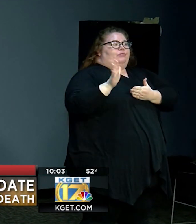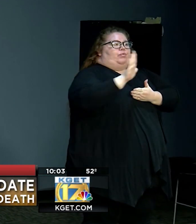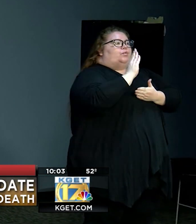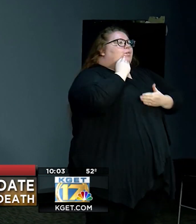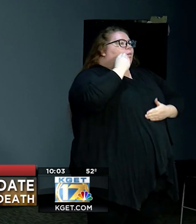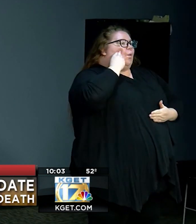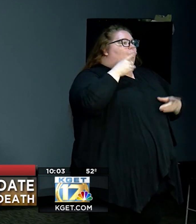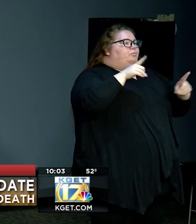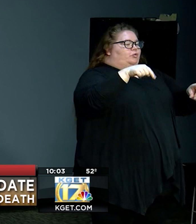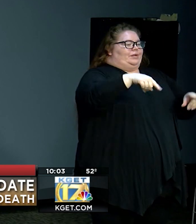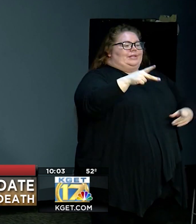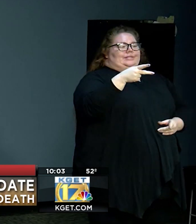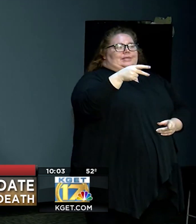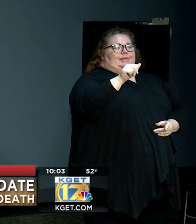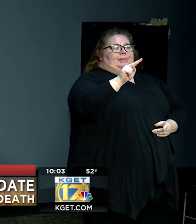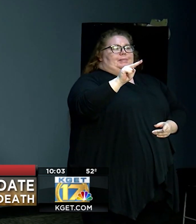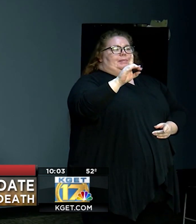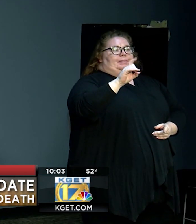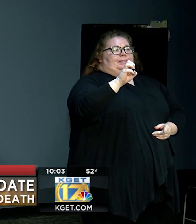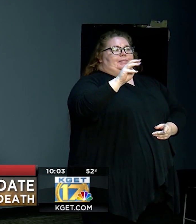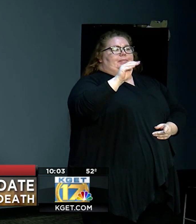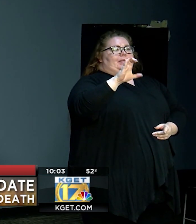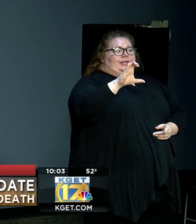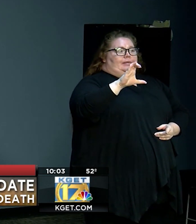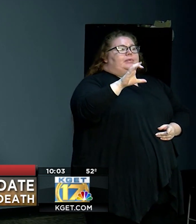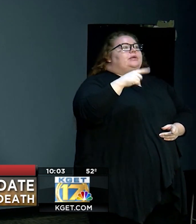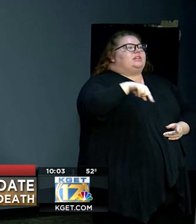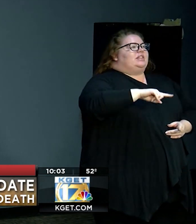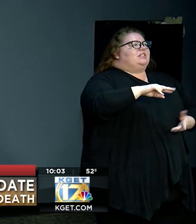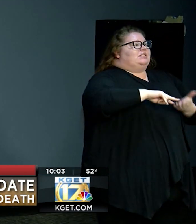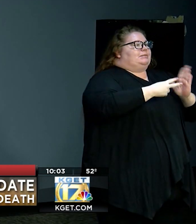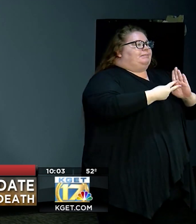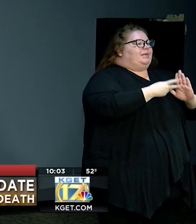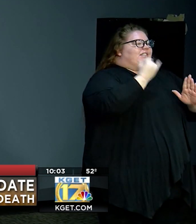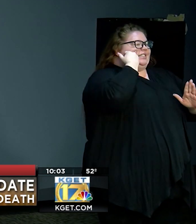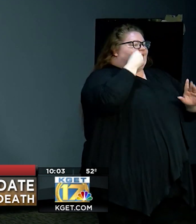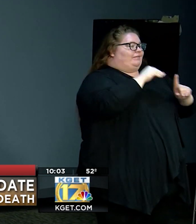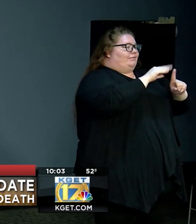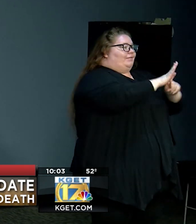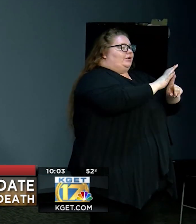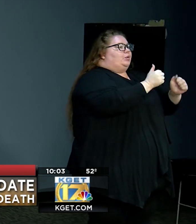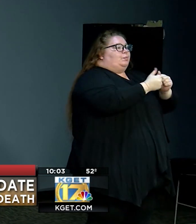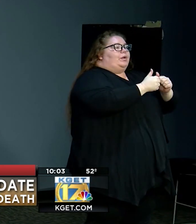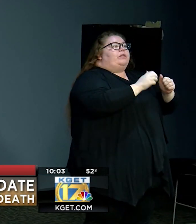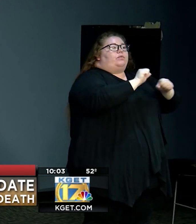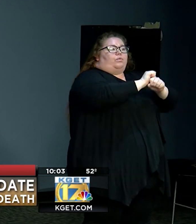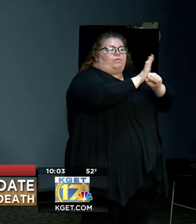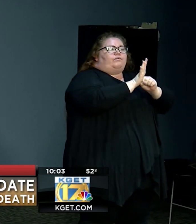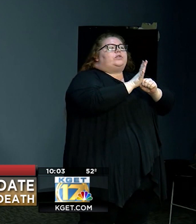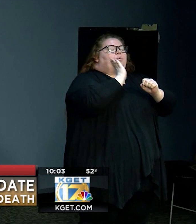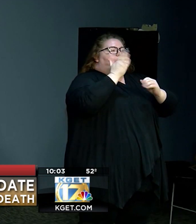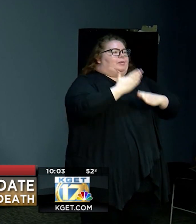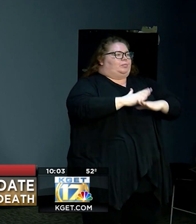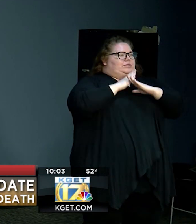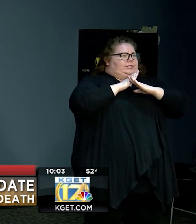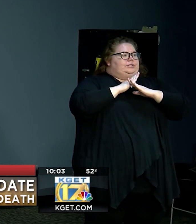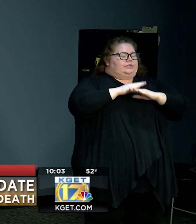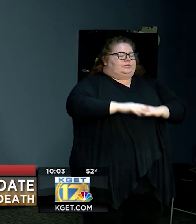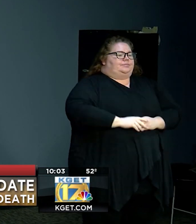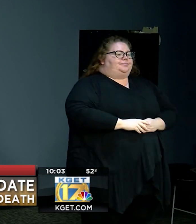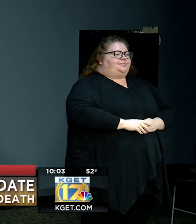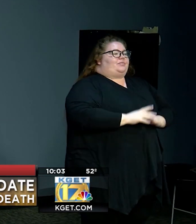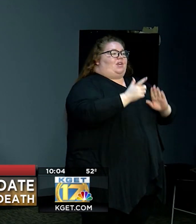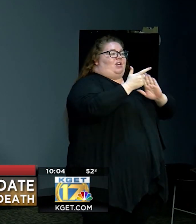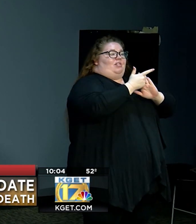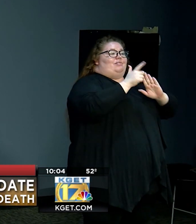This order bans the enforcement of evictions for renters and homeowners affected by COVID-19. The order prohibits landlords